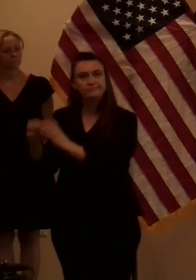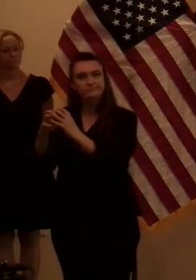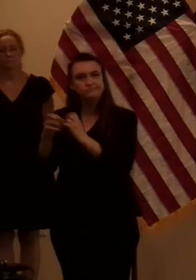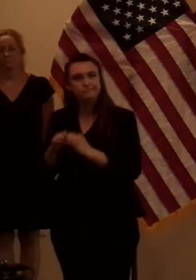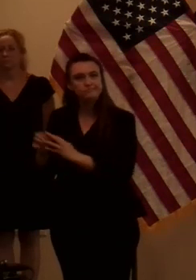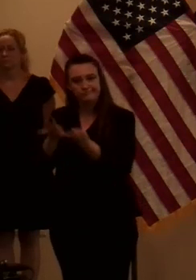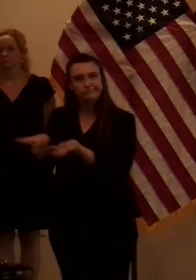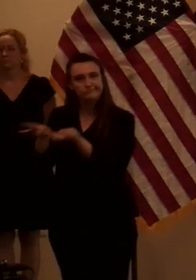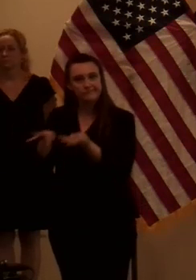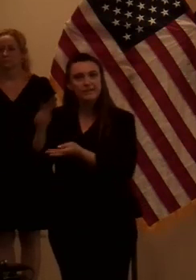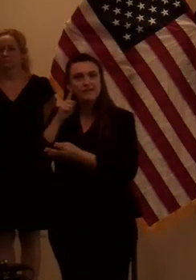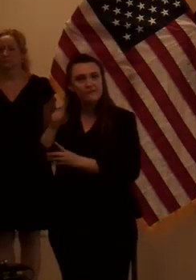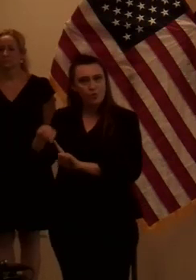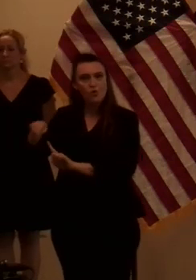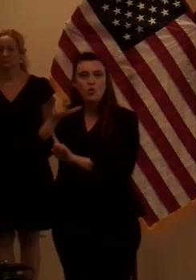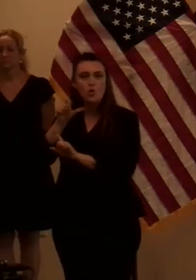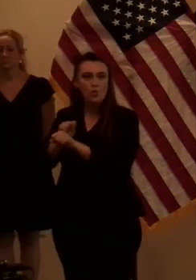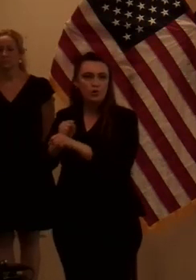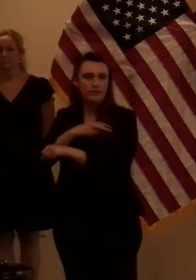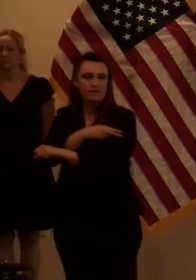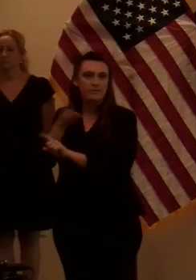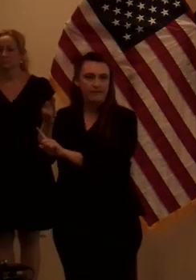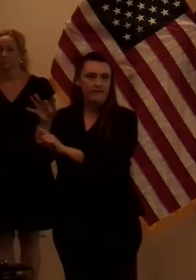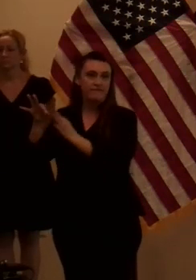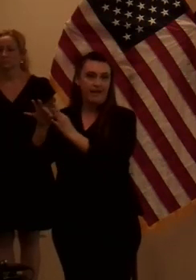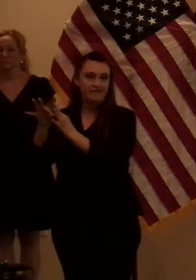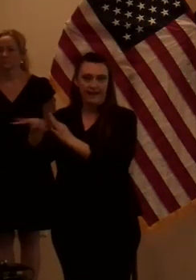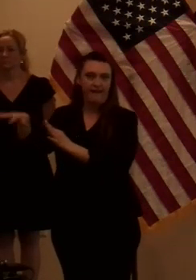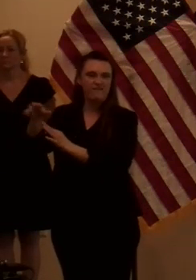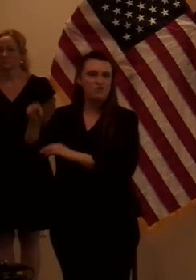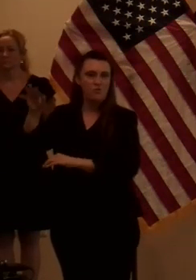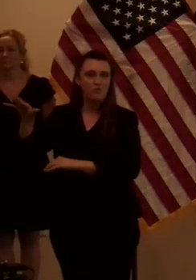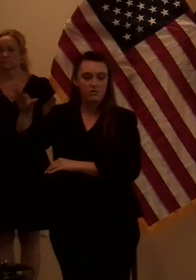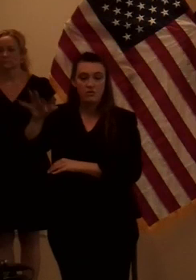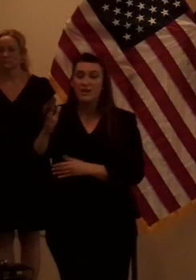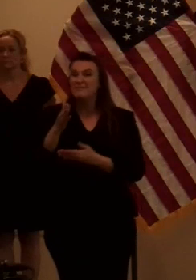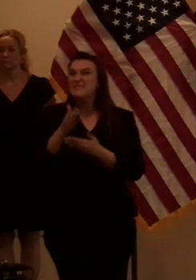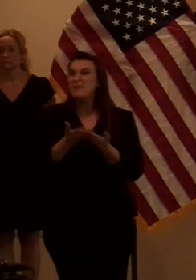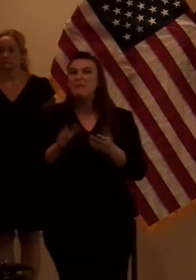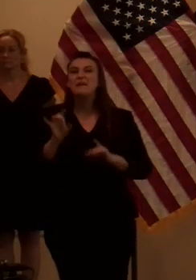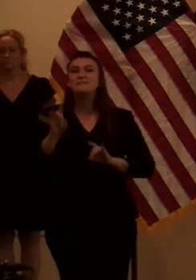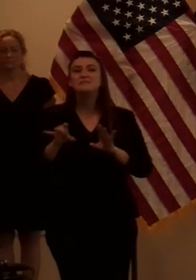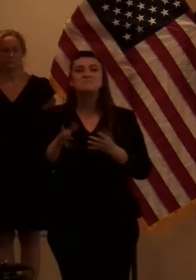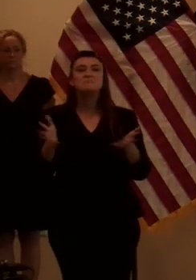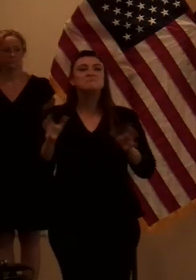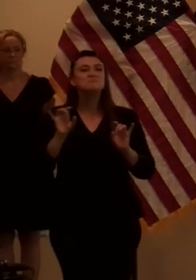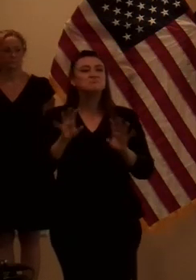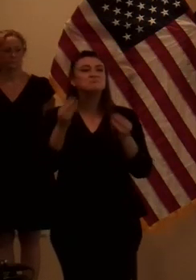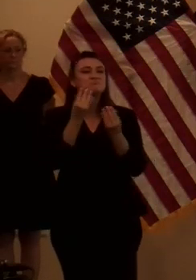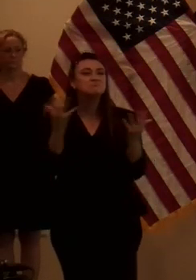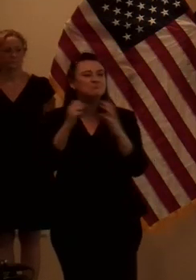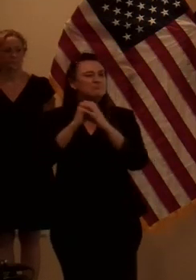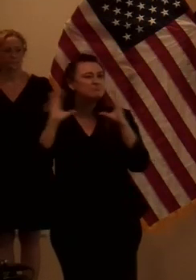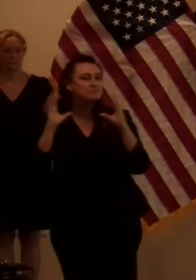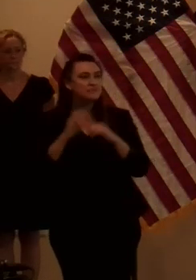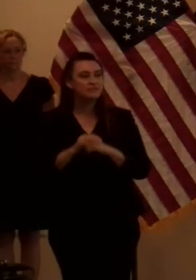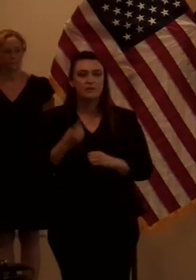These are just some of the efforts taking place at Arizona's public universities. We couldn't be more grateful to have these